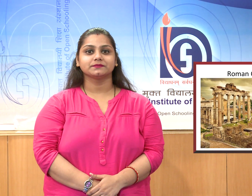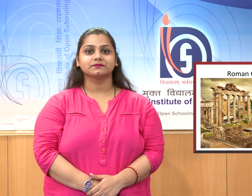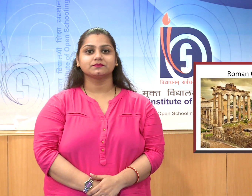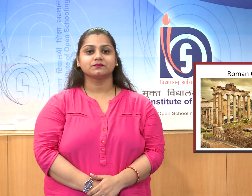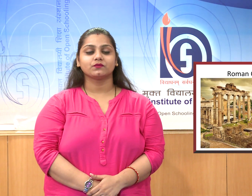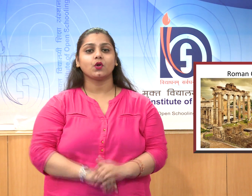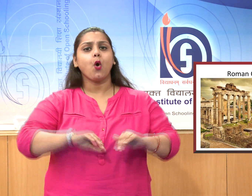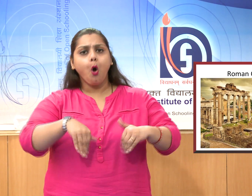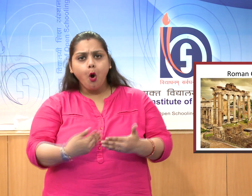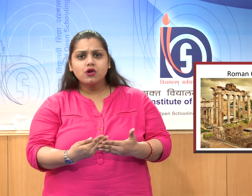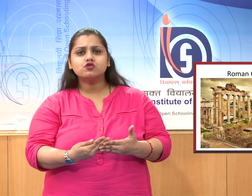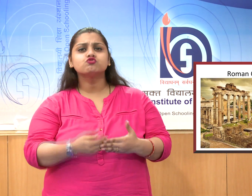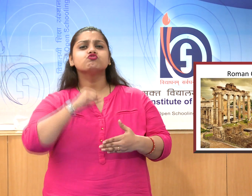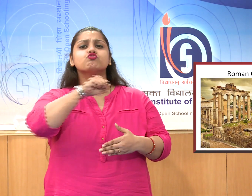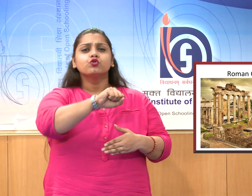and their own modern age.